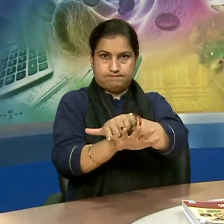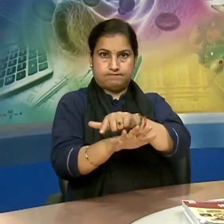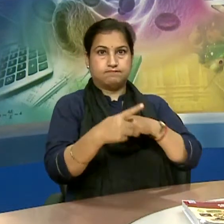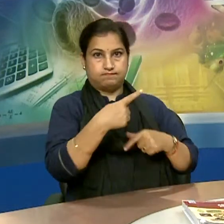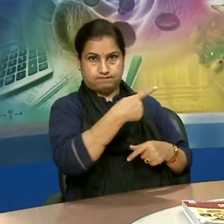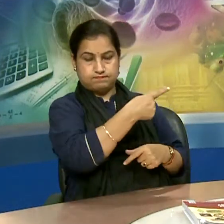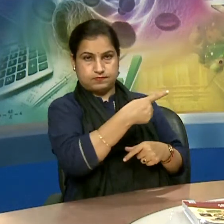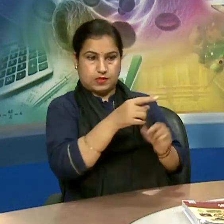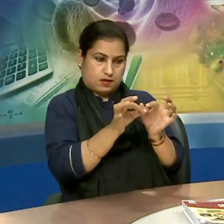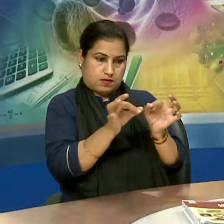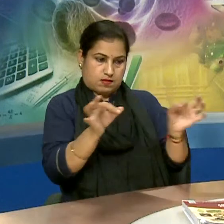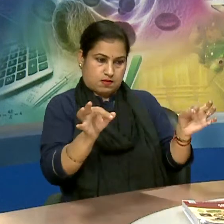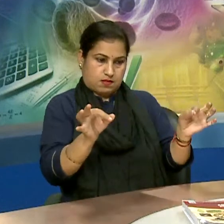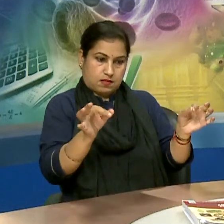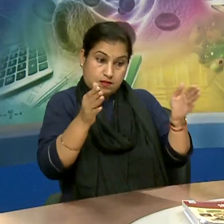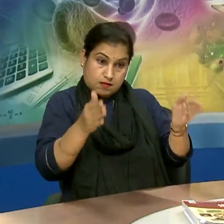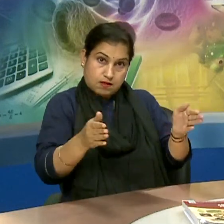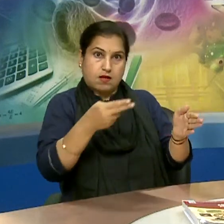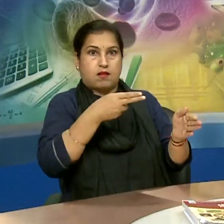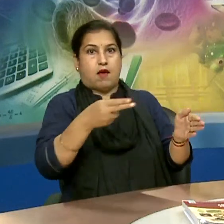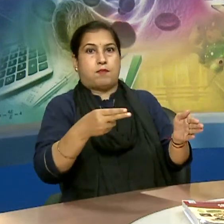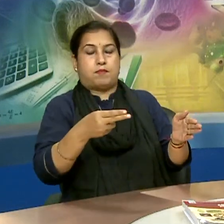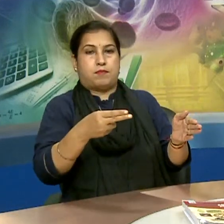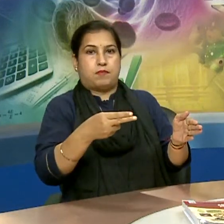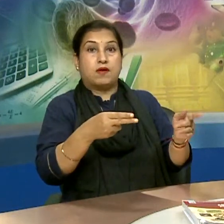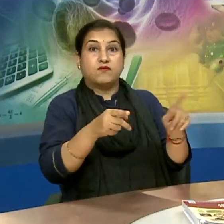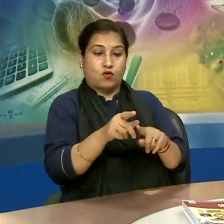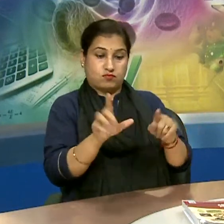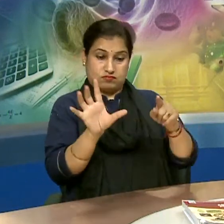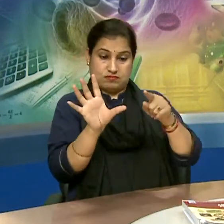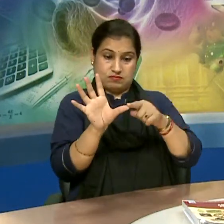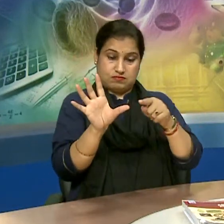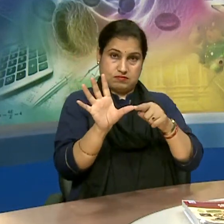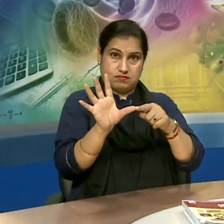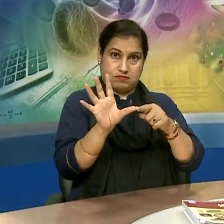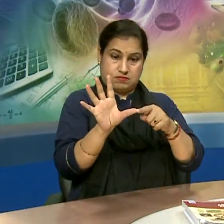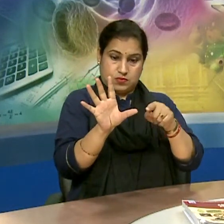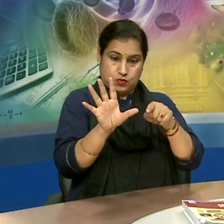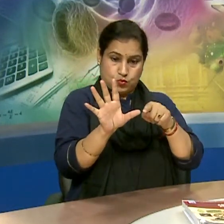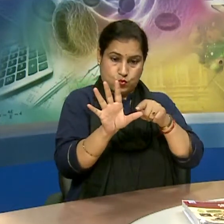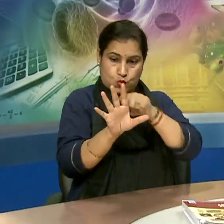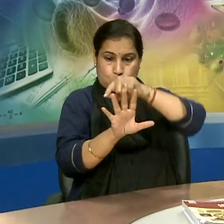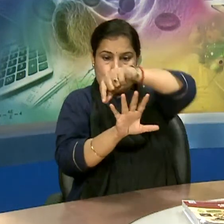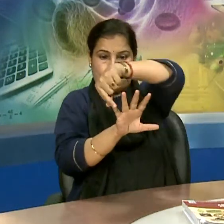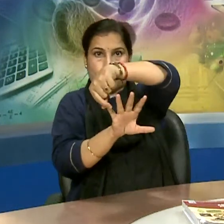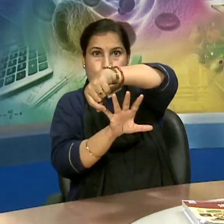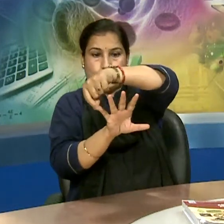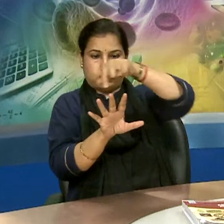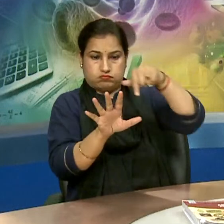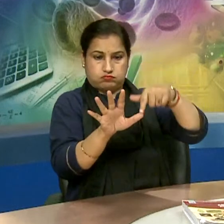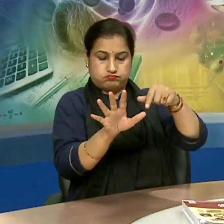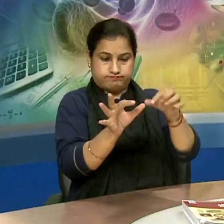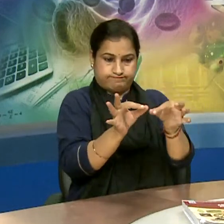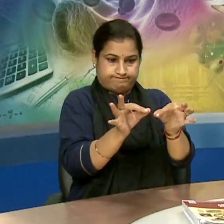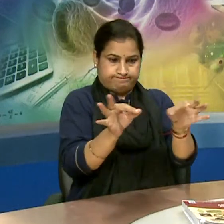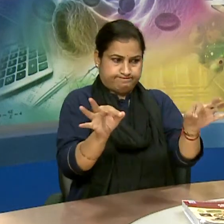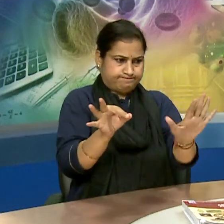Handspan. The distance between the tip of the thumb and the tip of